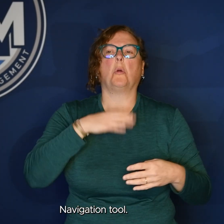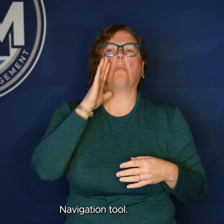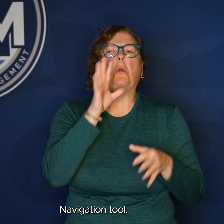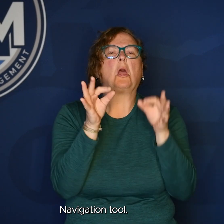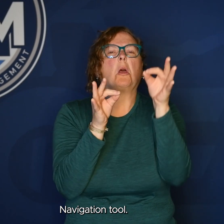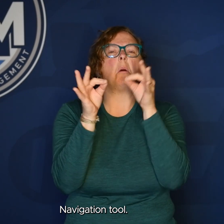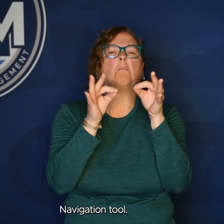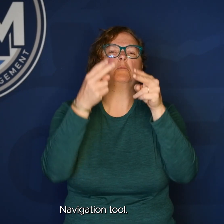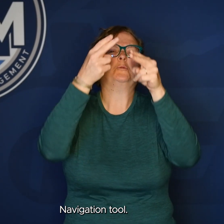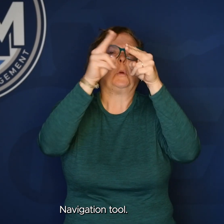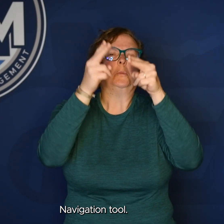Navigation tool.